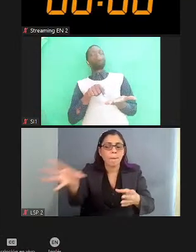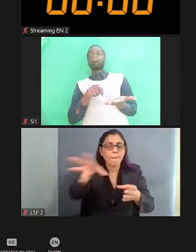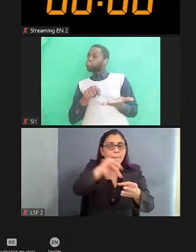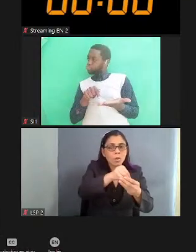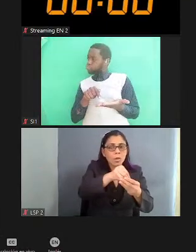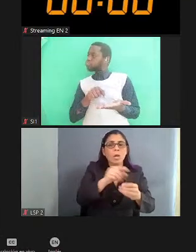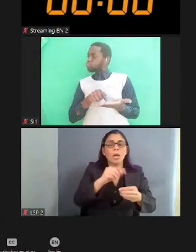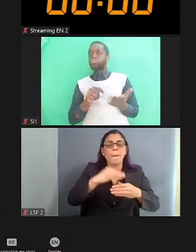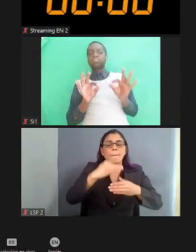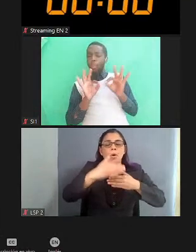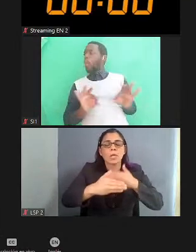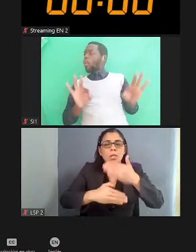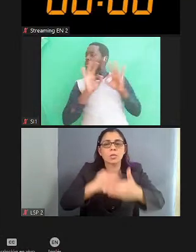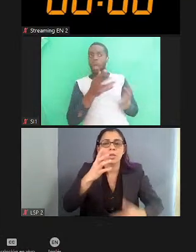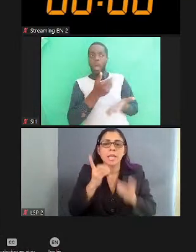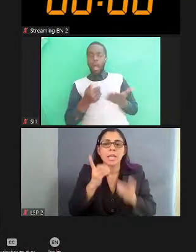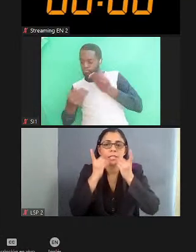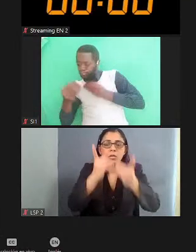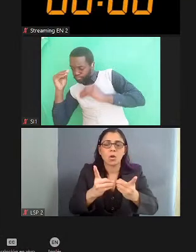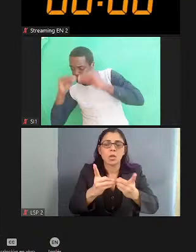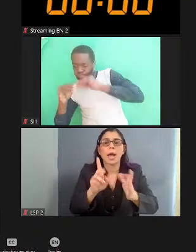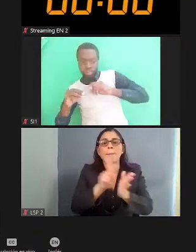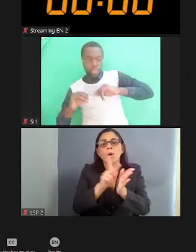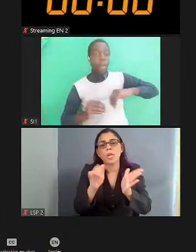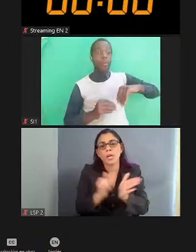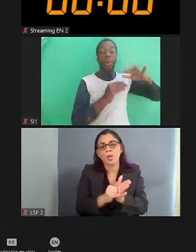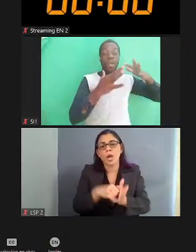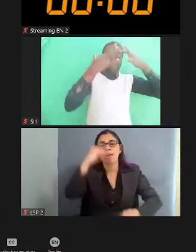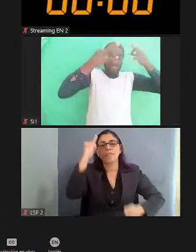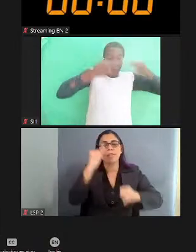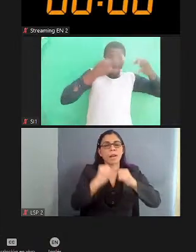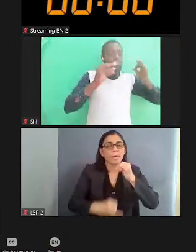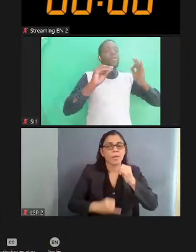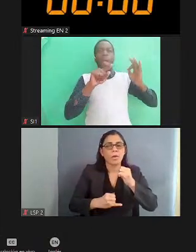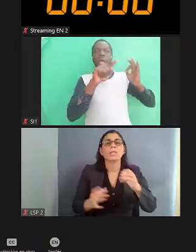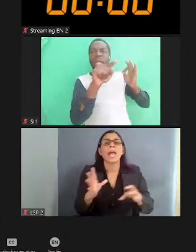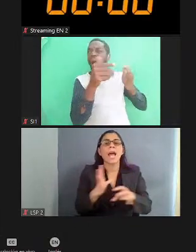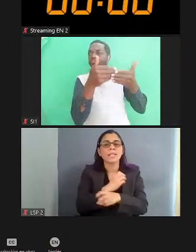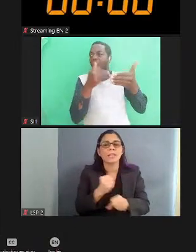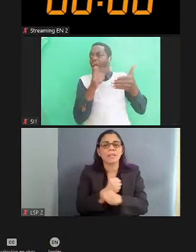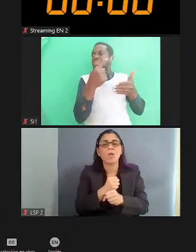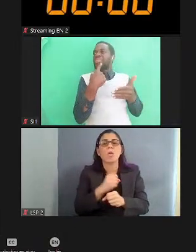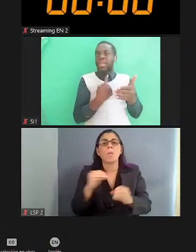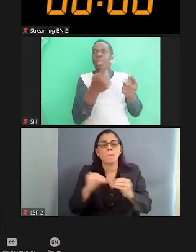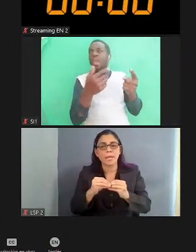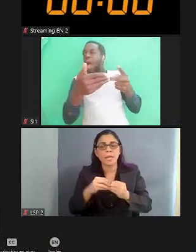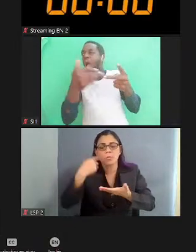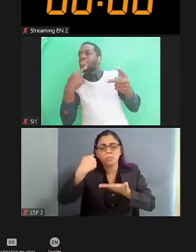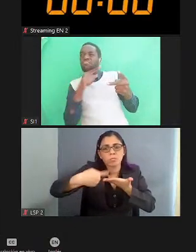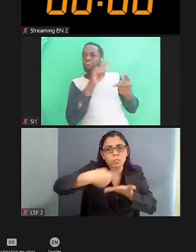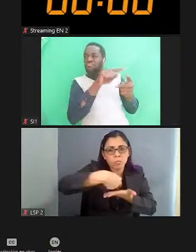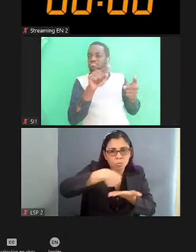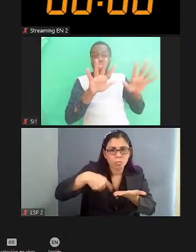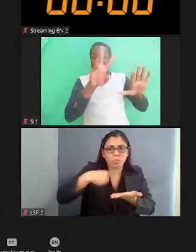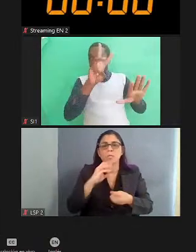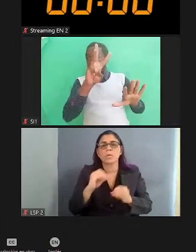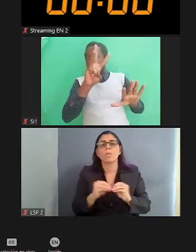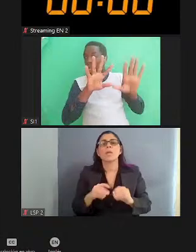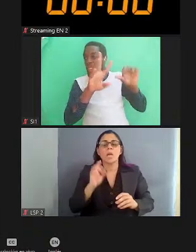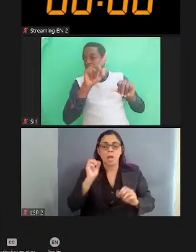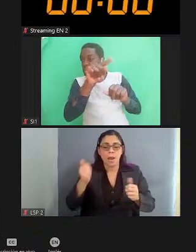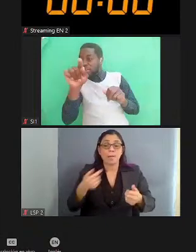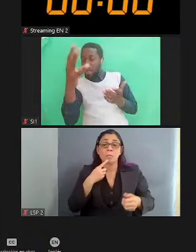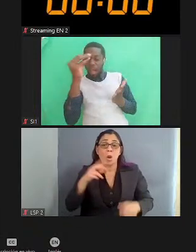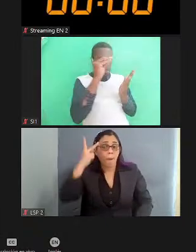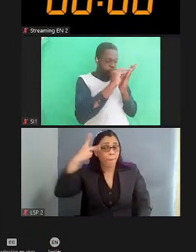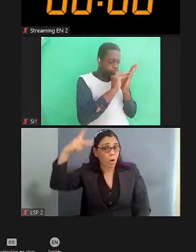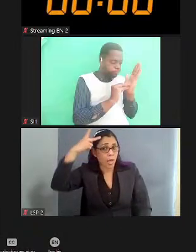they were incorporated in the process especially on the decision making of the project so finally we put together the